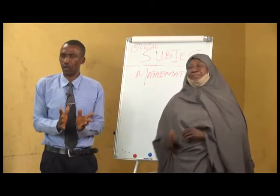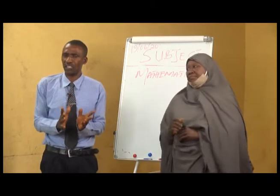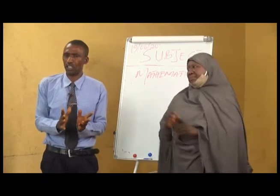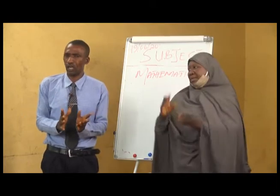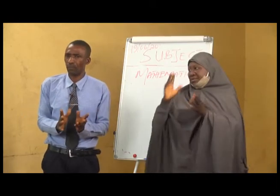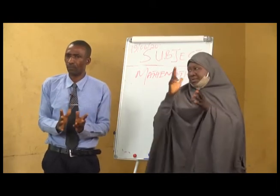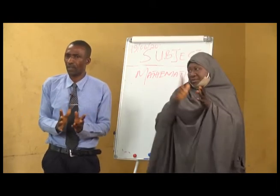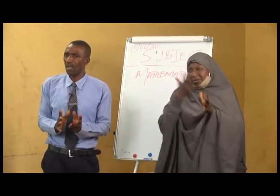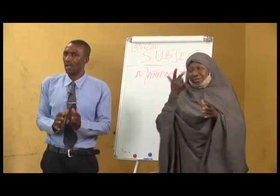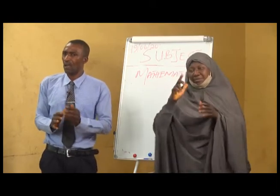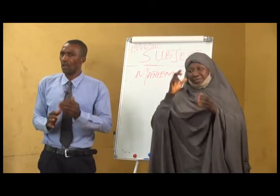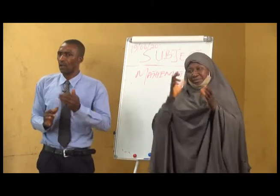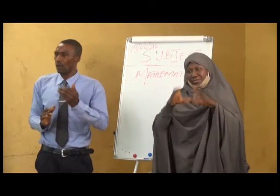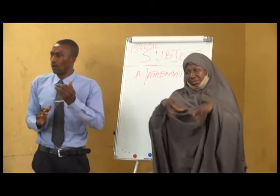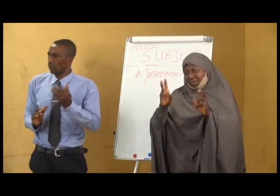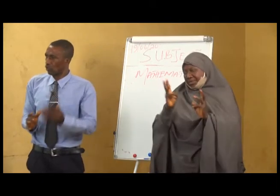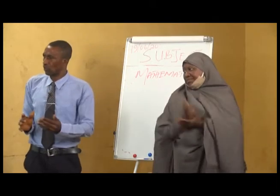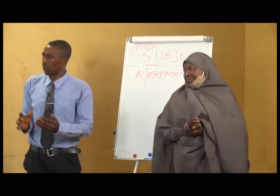Third